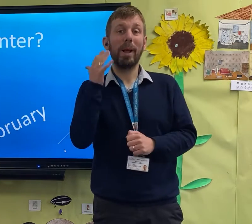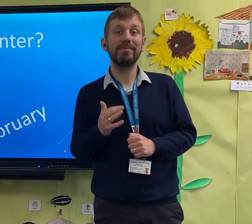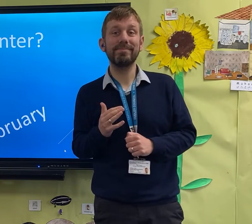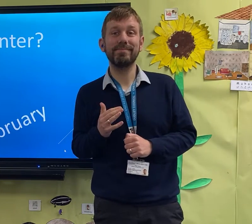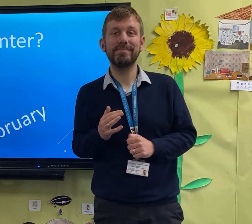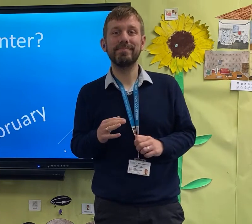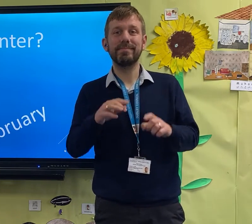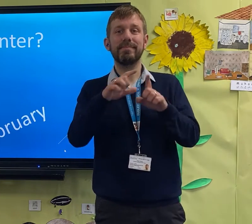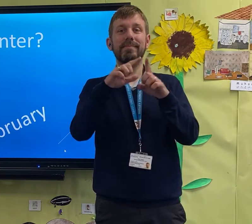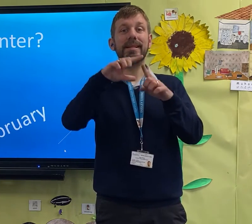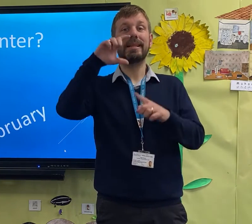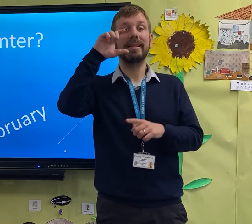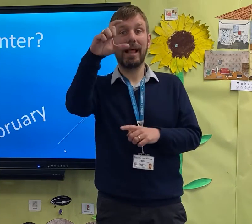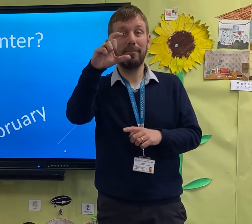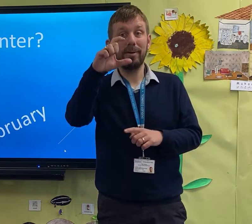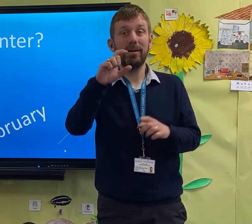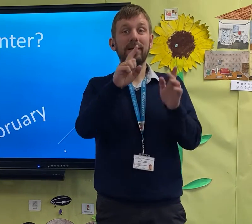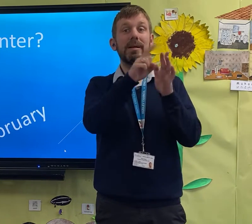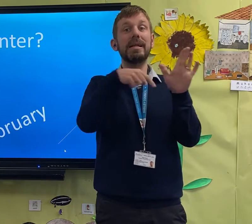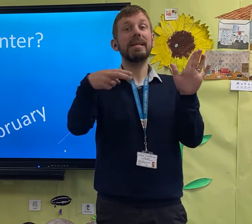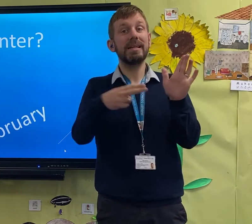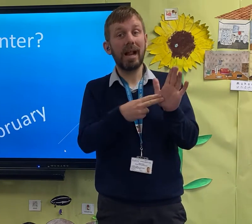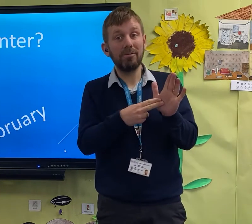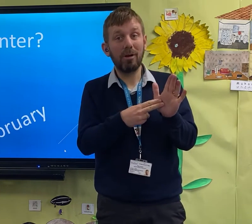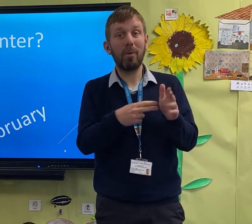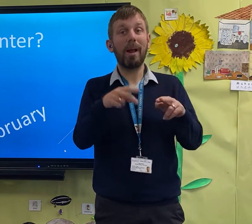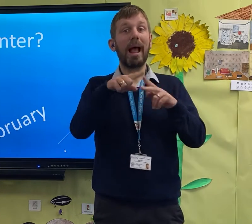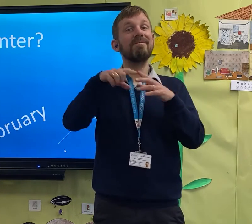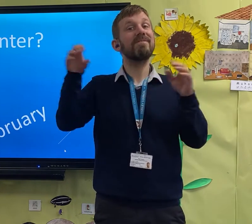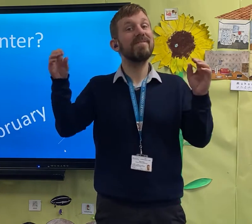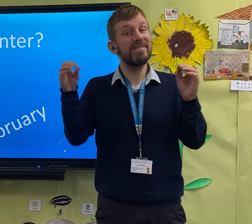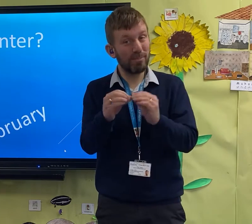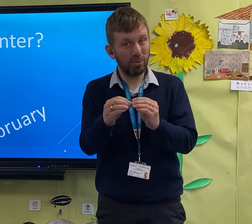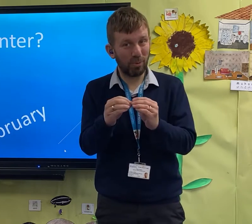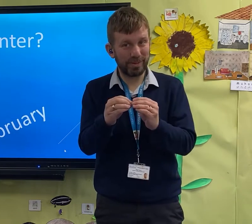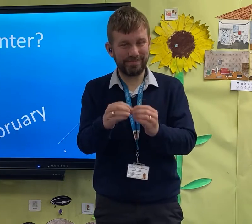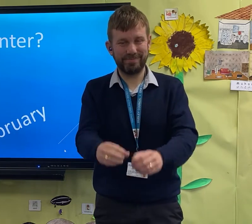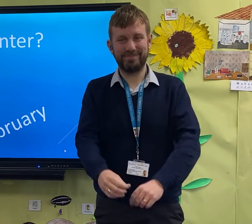So when is winter? It's in December, January and February.